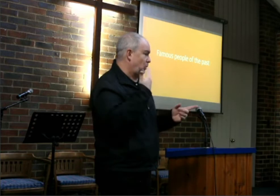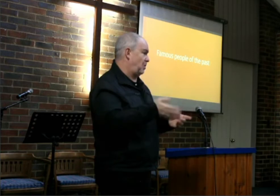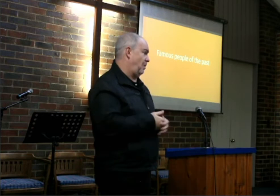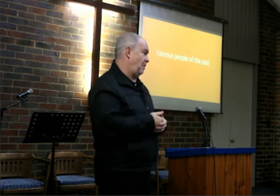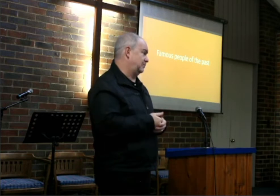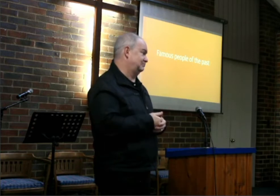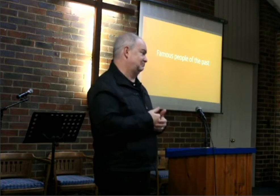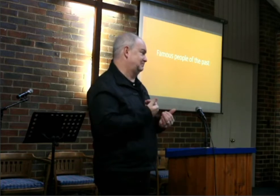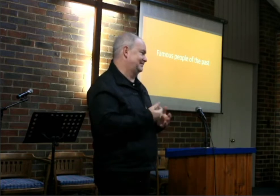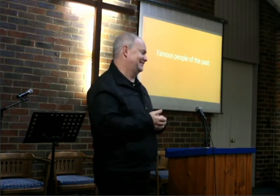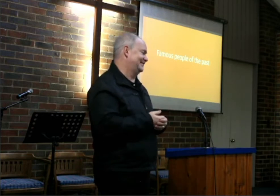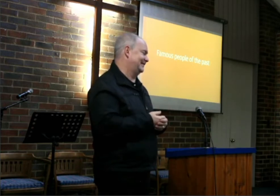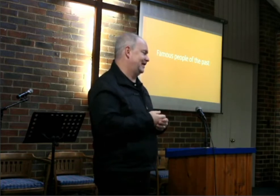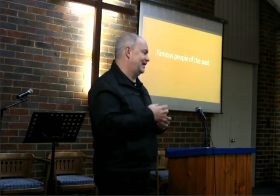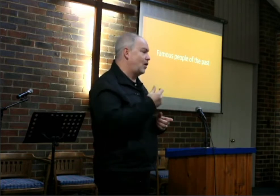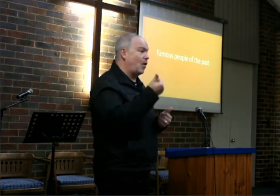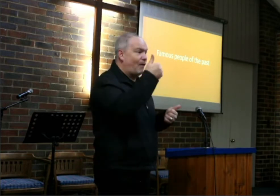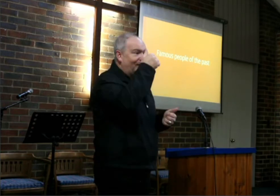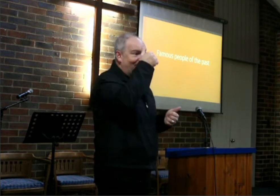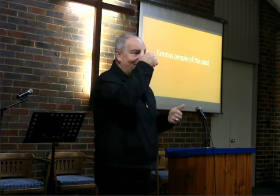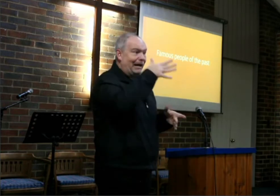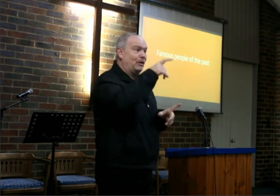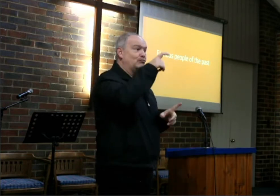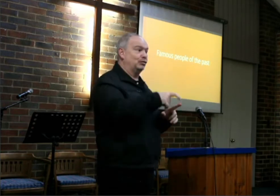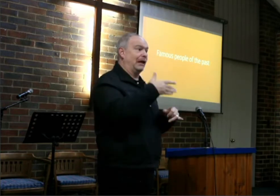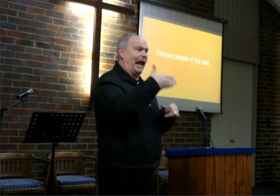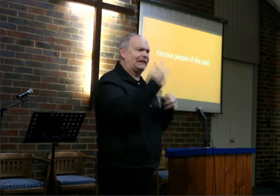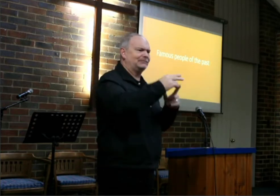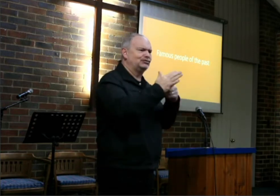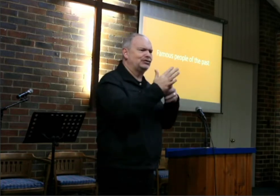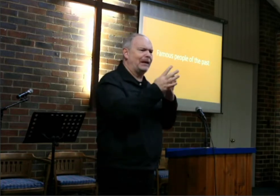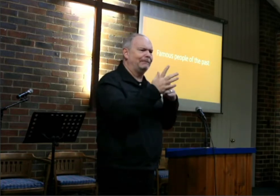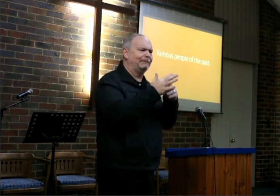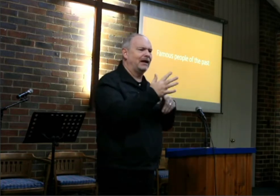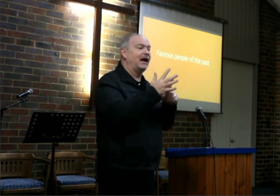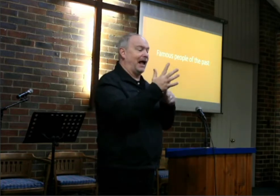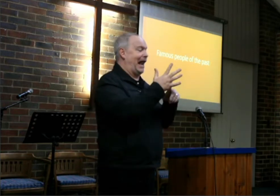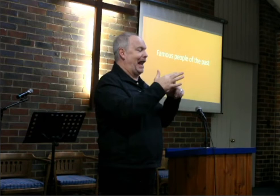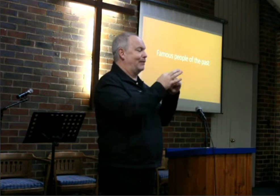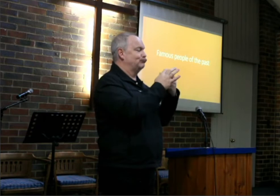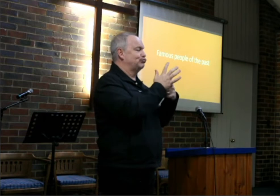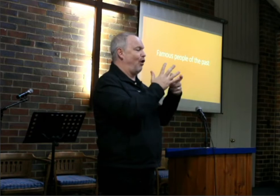You don't know. Does anyone know a famous person with the surname James? LeBron.